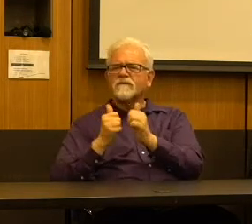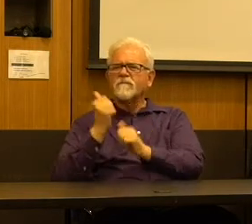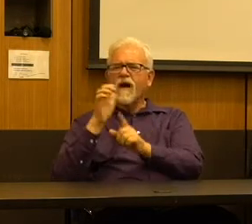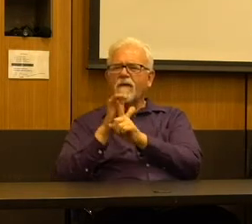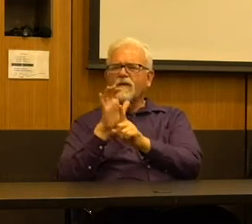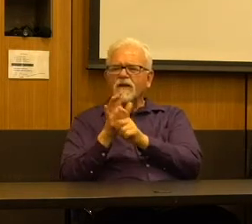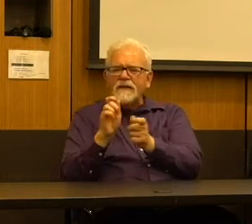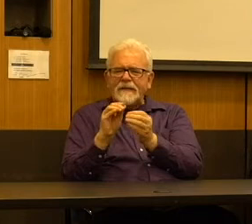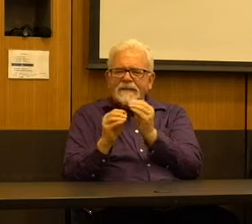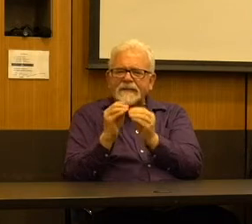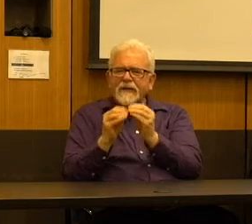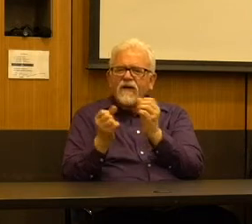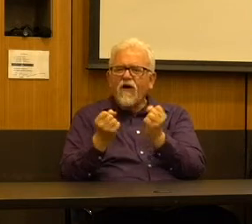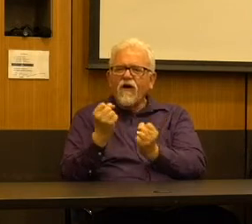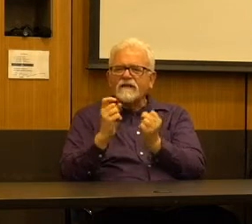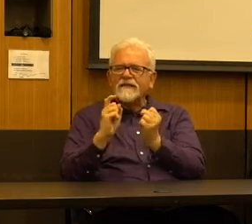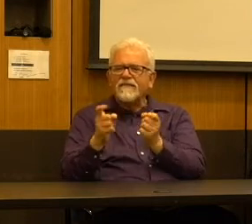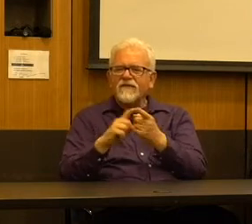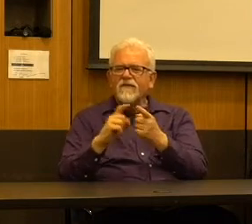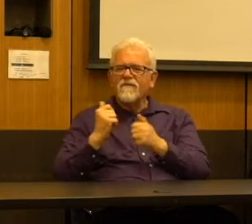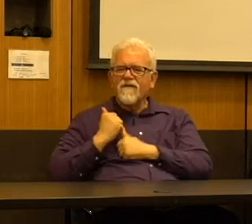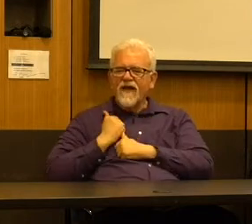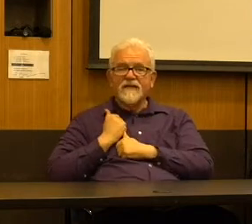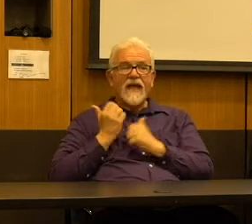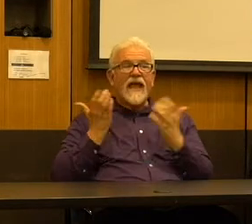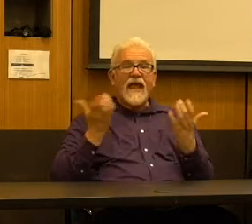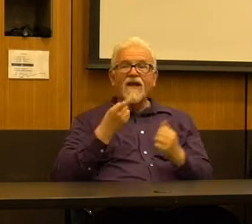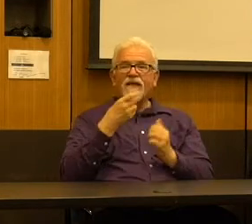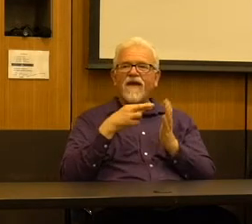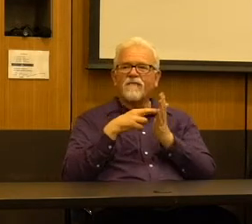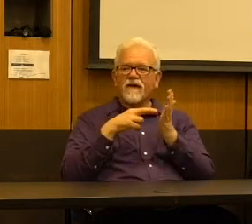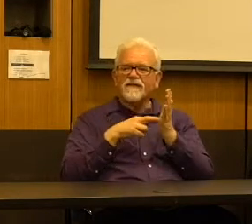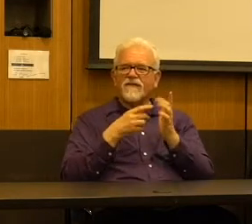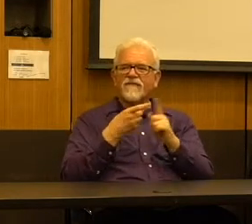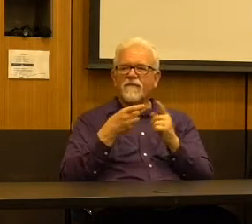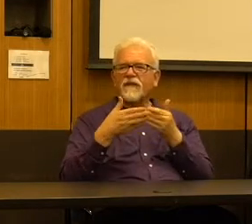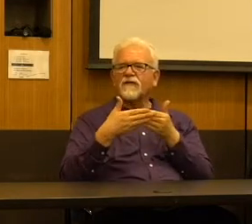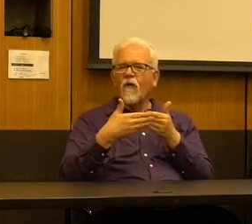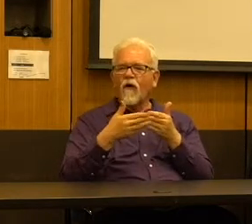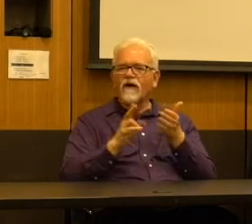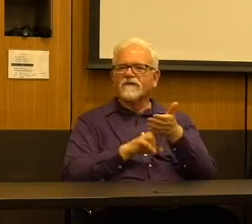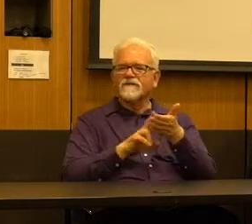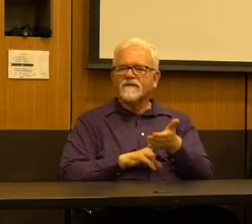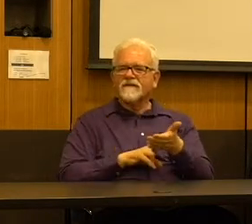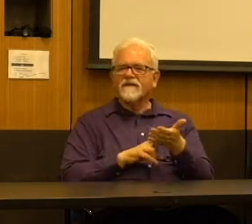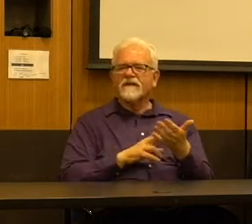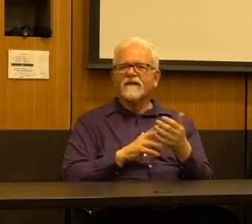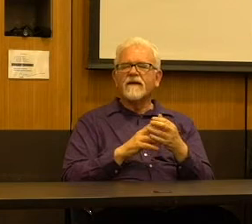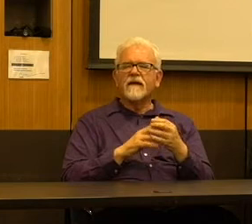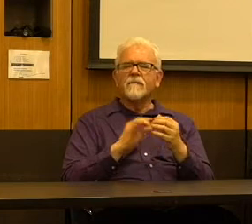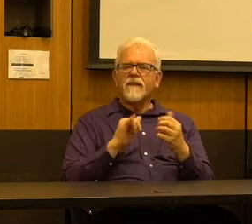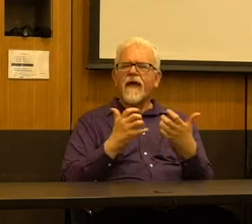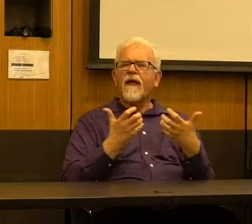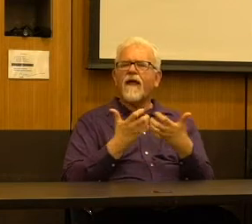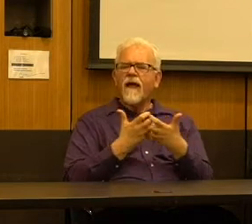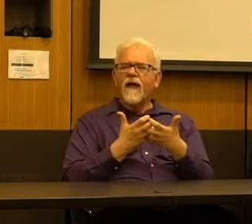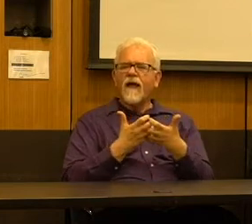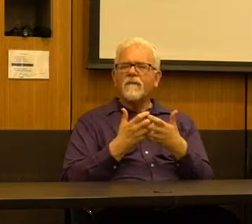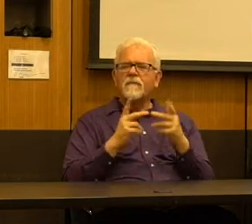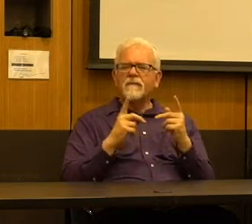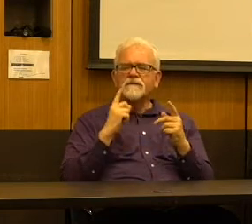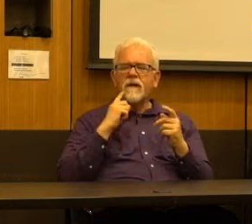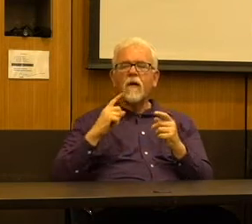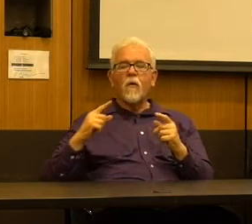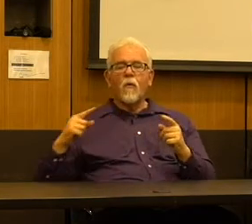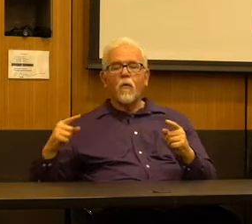to veterans. And here they are registering out of doors. But it's that pairing in people's minds, wheelchair,